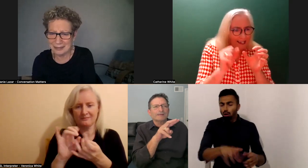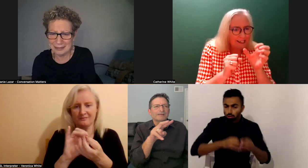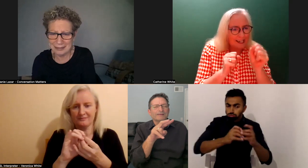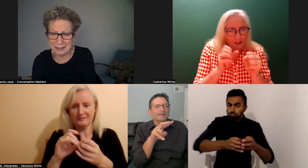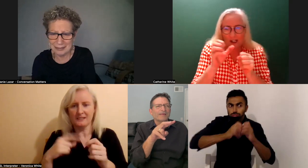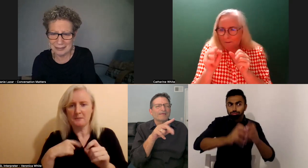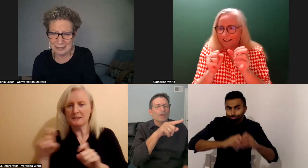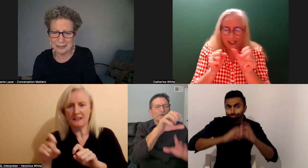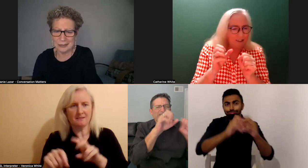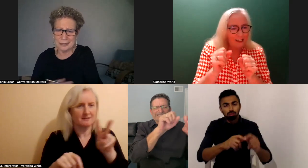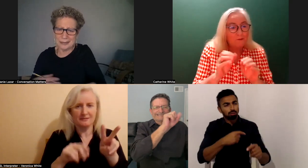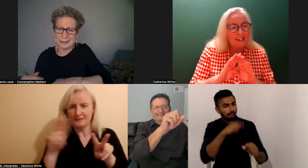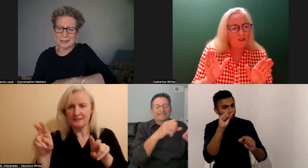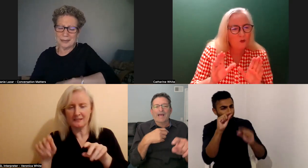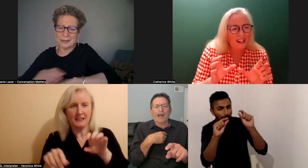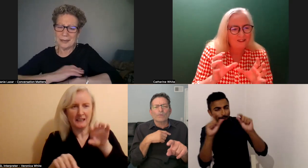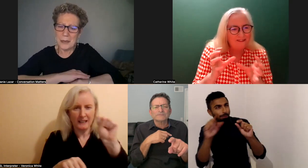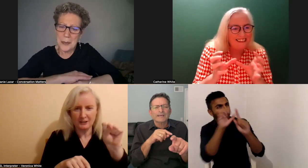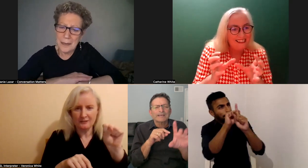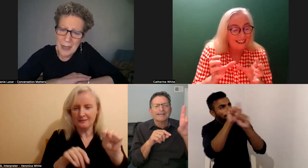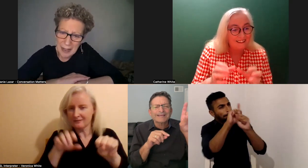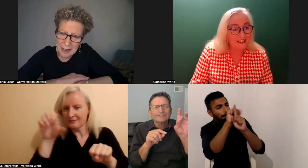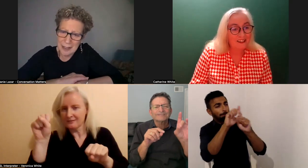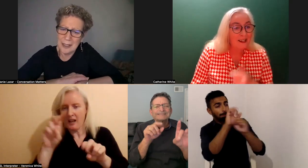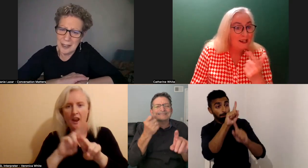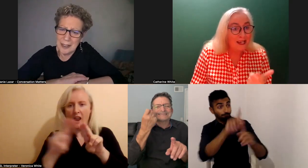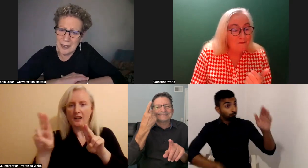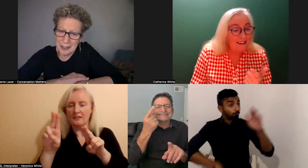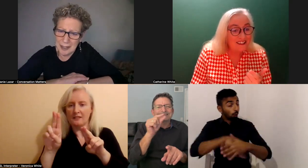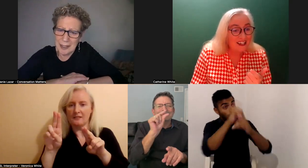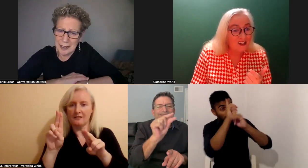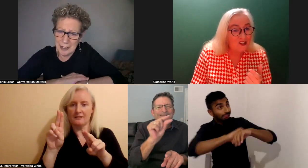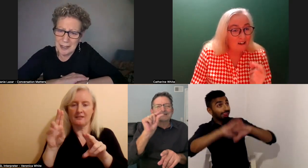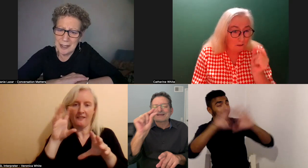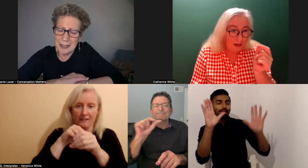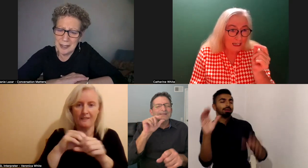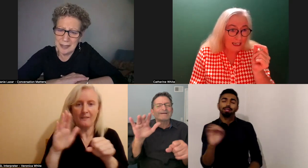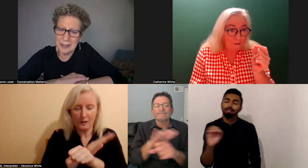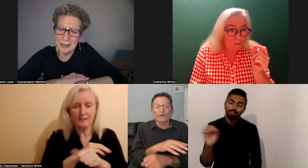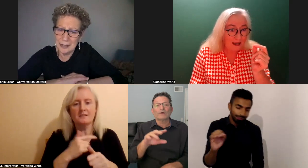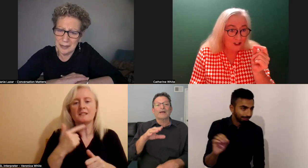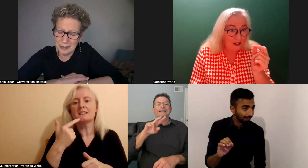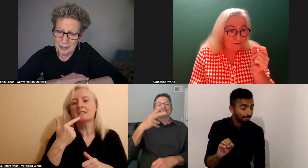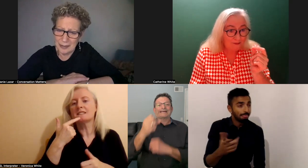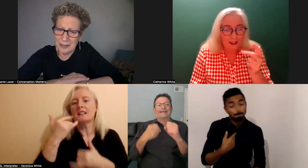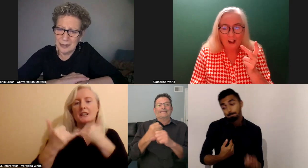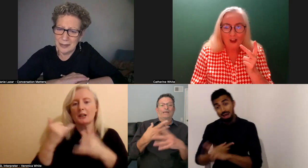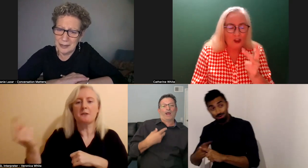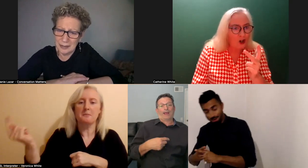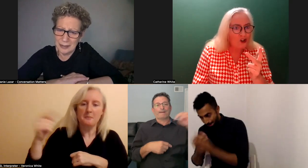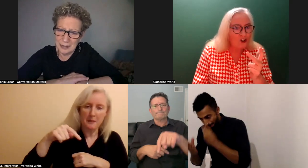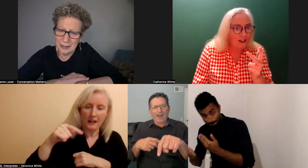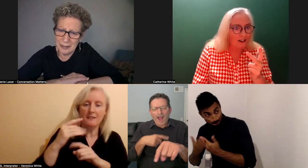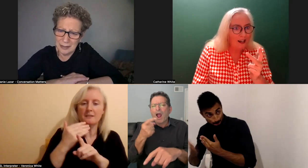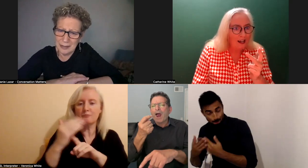of catching bits here and there, but not quite really getting it. Came back the second year, a little bit better.